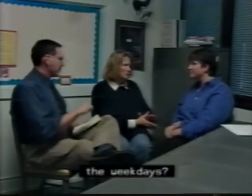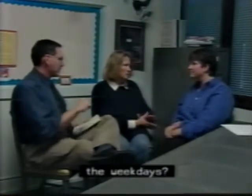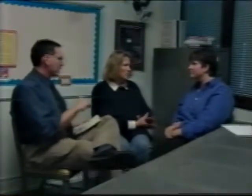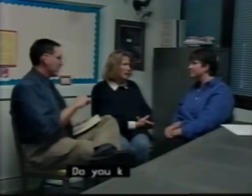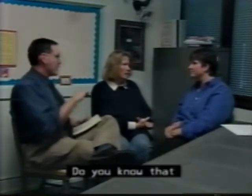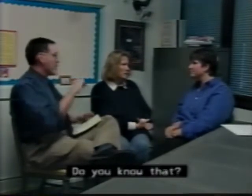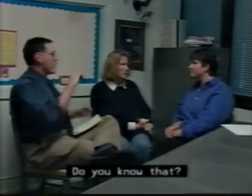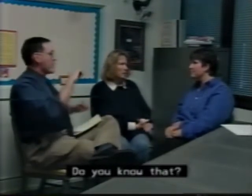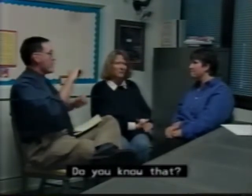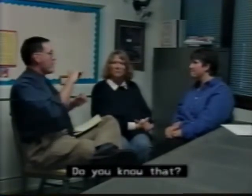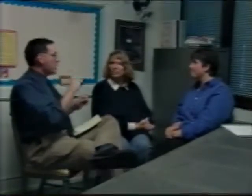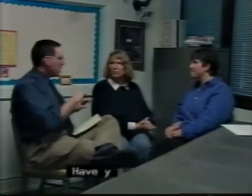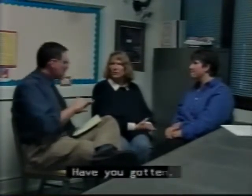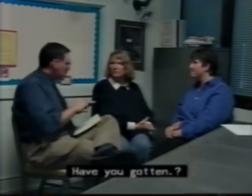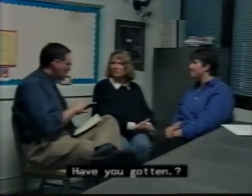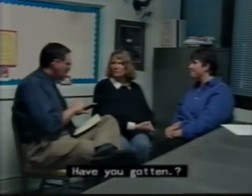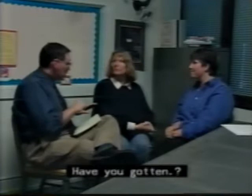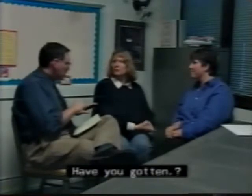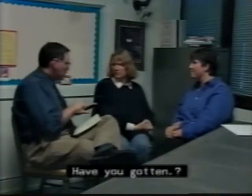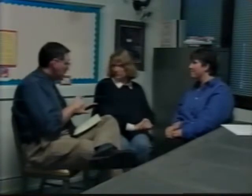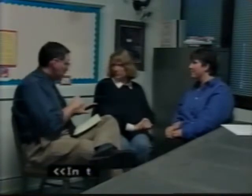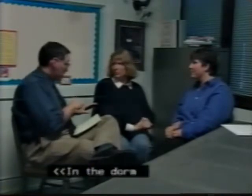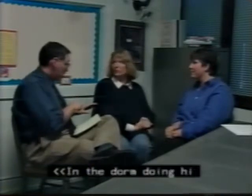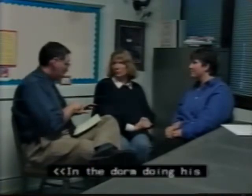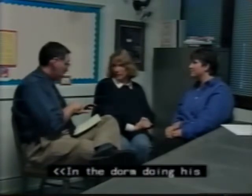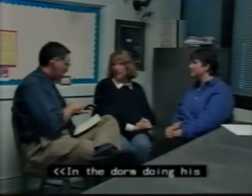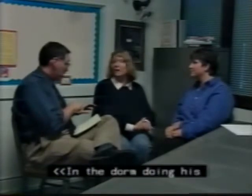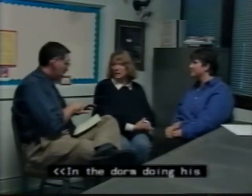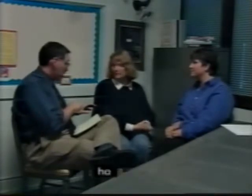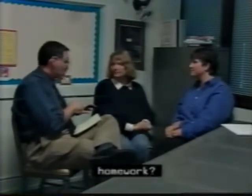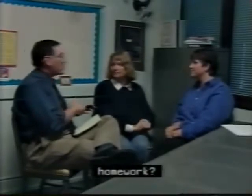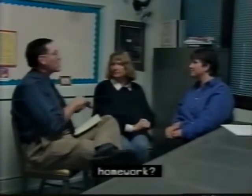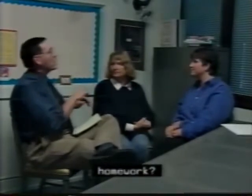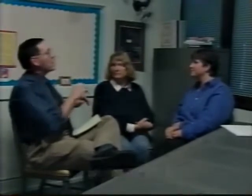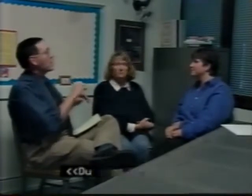Do you know that? Have you gotten any report? In the dorm dealing with homework? During the week, uh-huh.